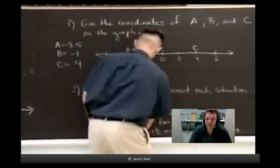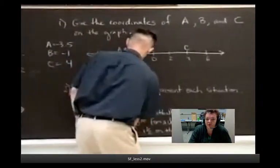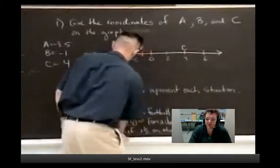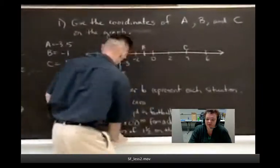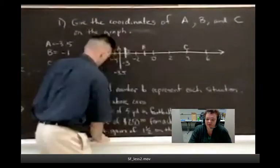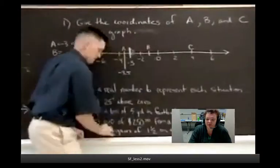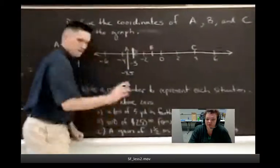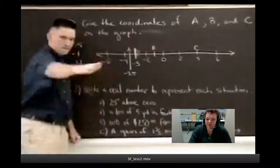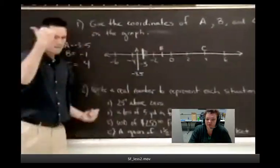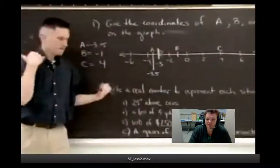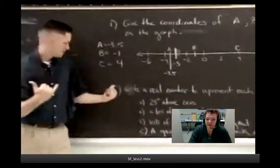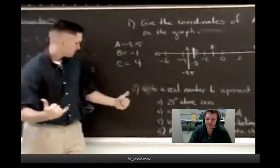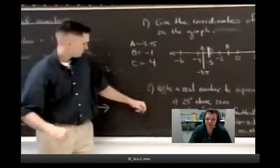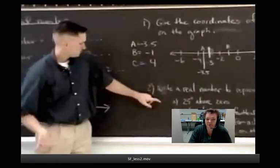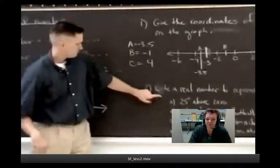So that's what the arrows mean.